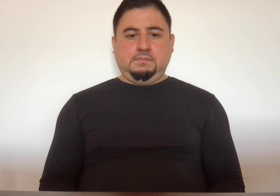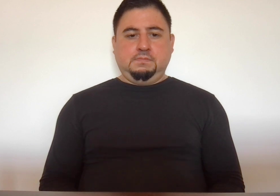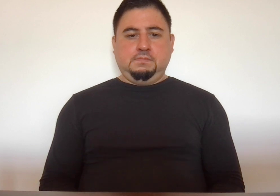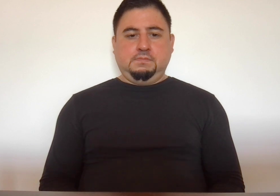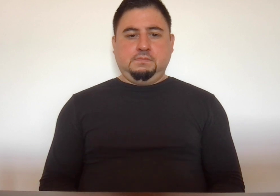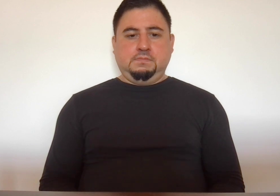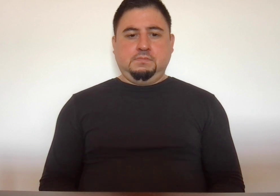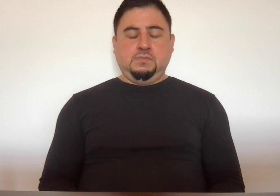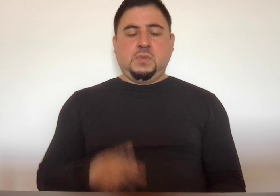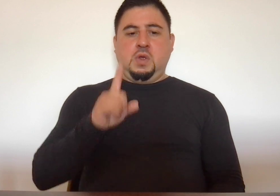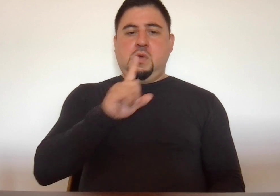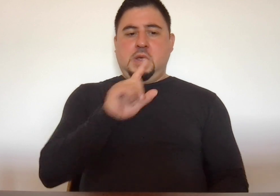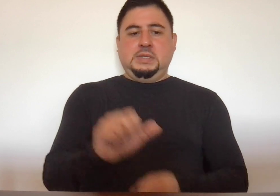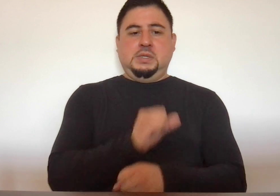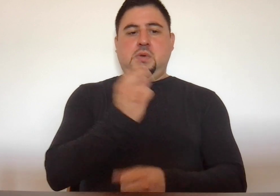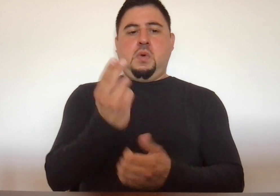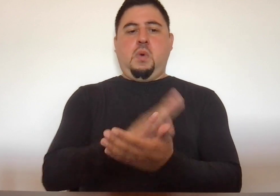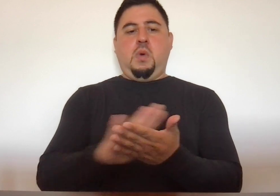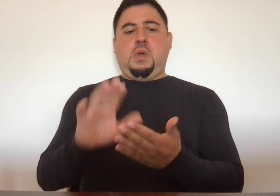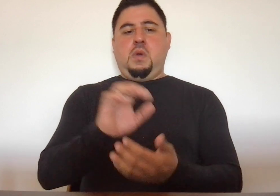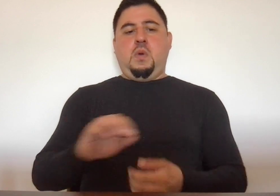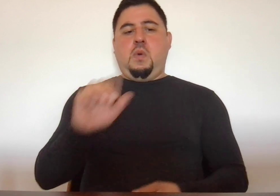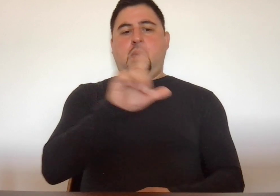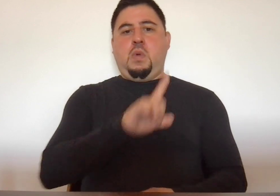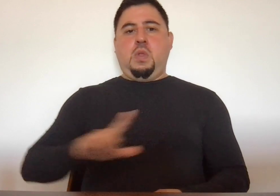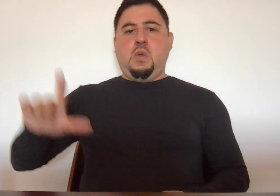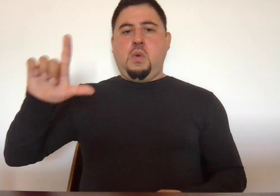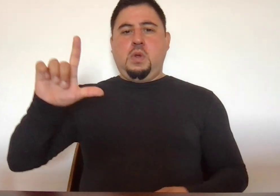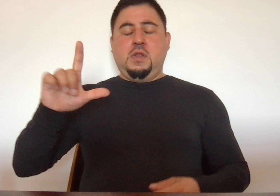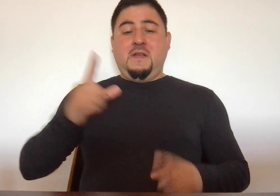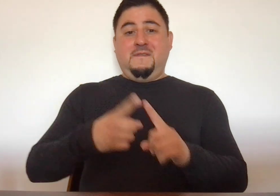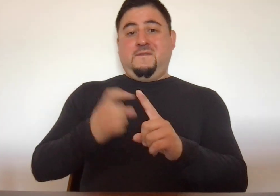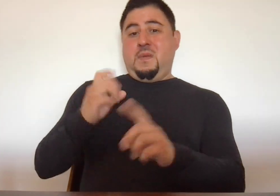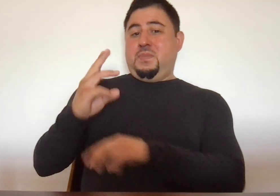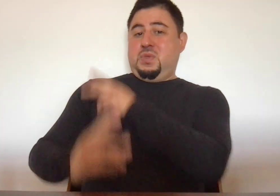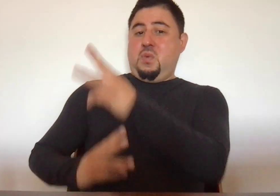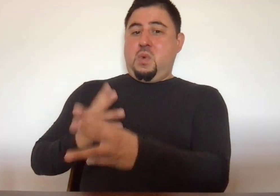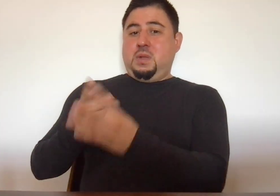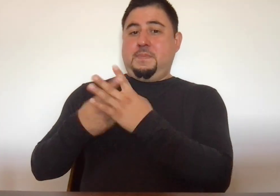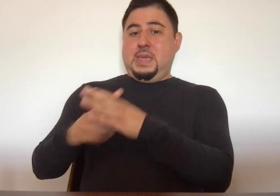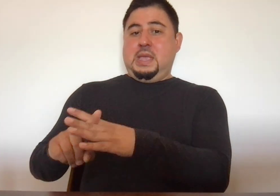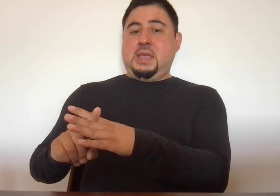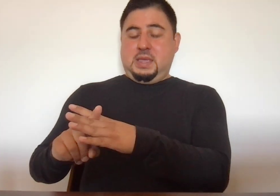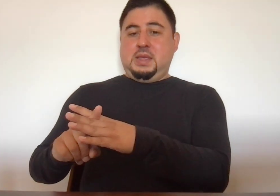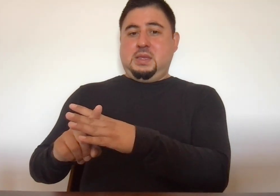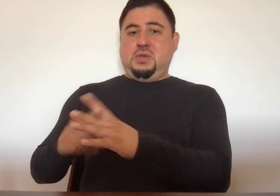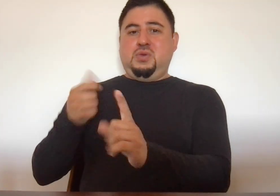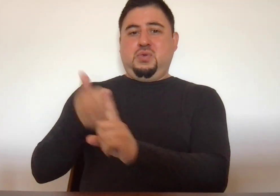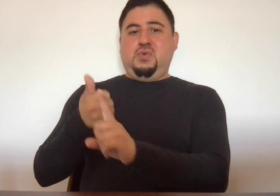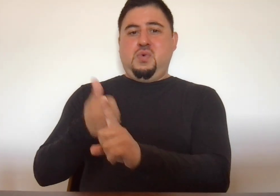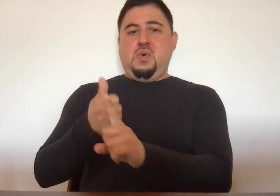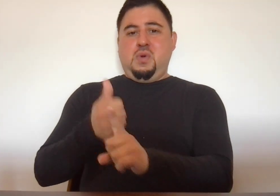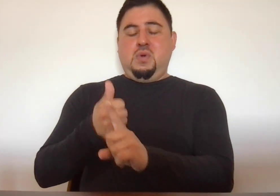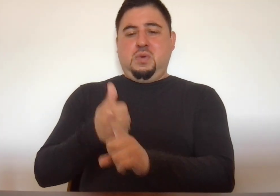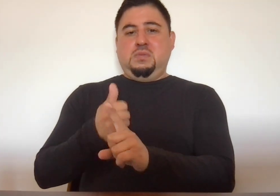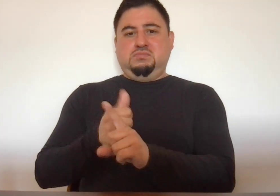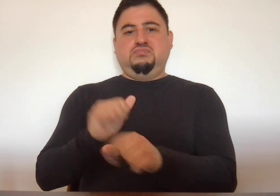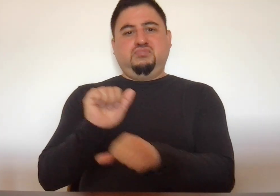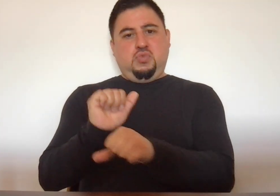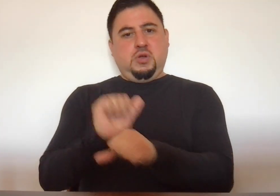You are indeed holy, O Lord, and from the world's beginning you are ceaselessly at work,